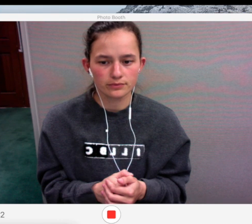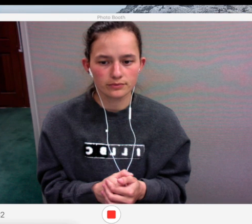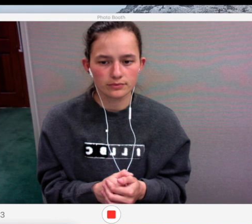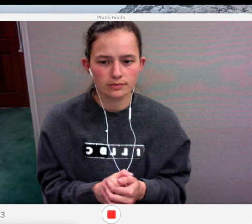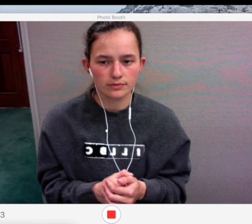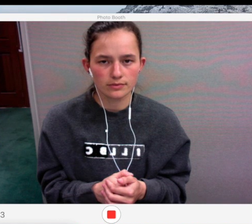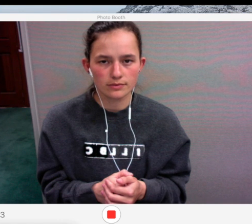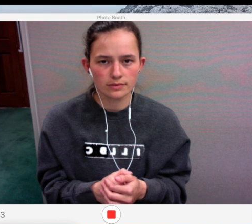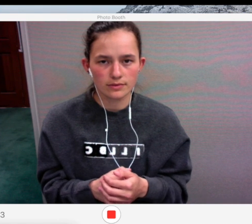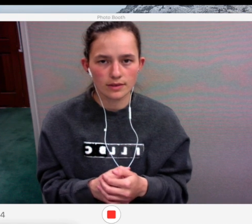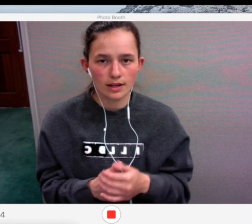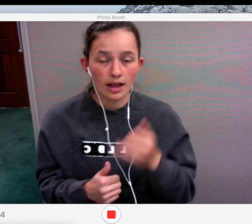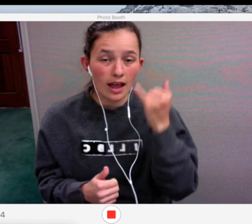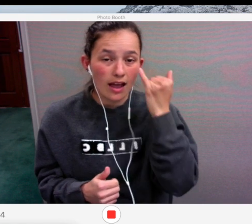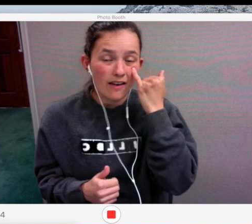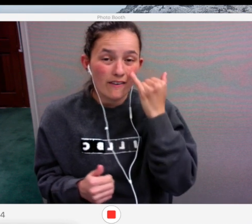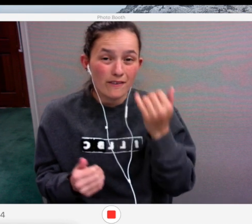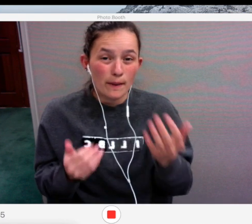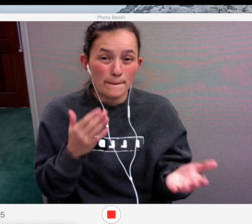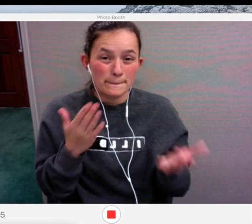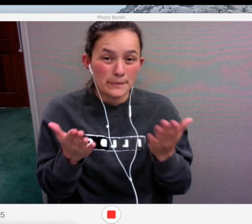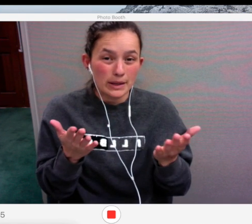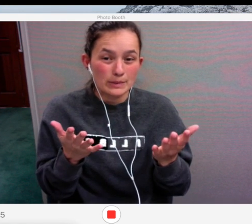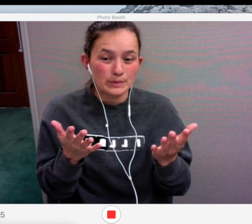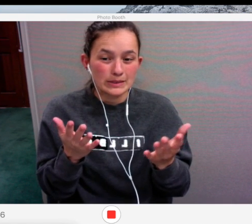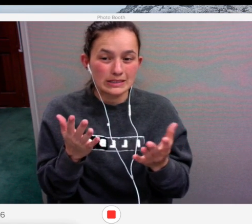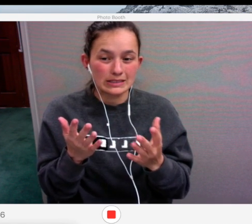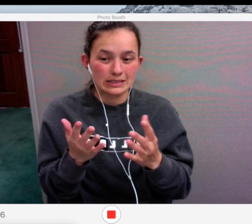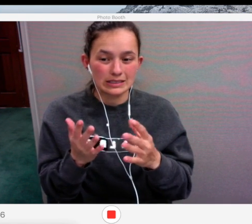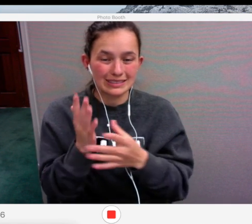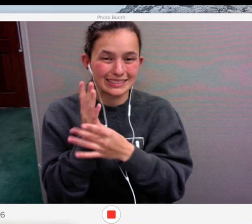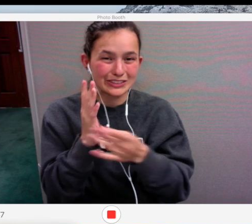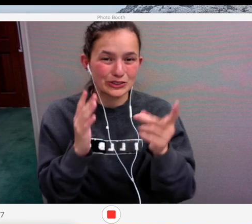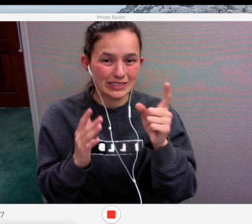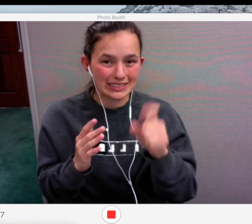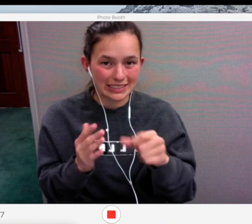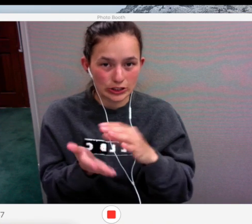learn some skills related to that job that you could